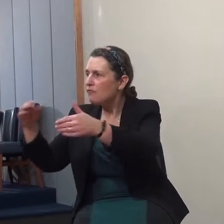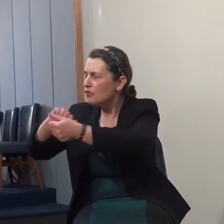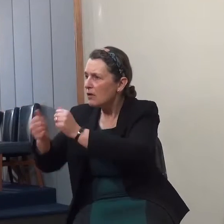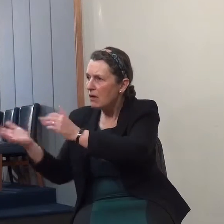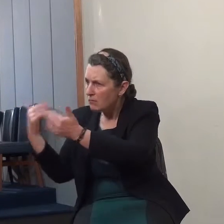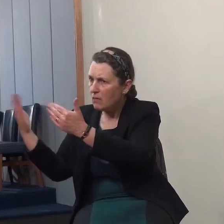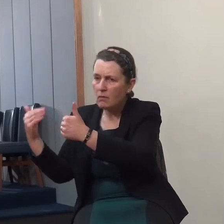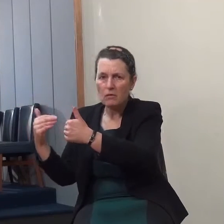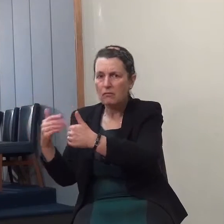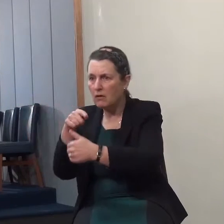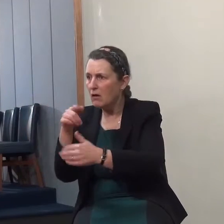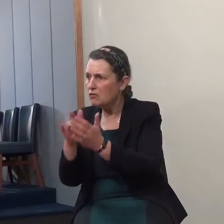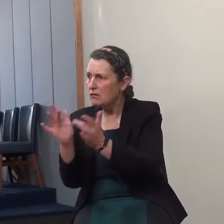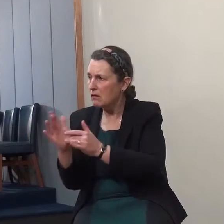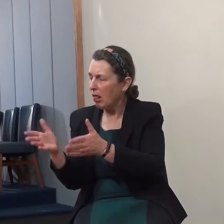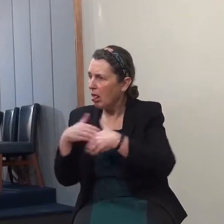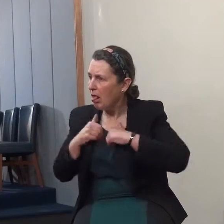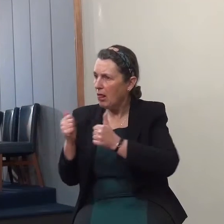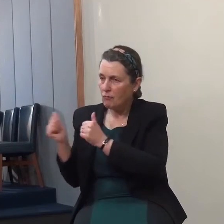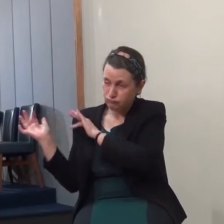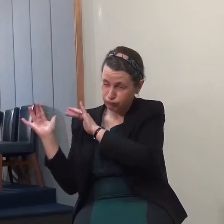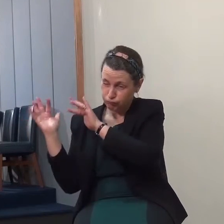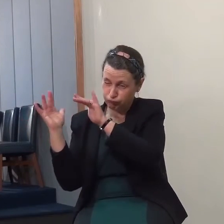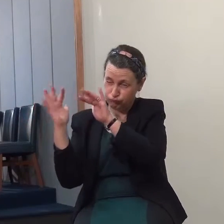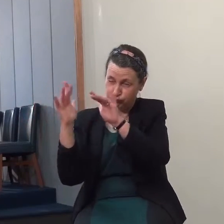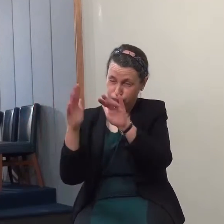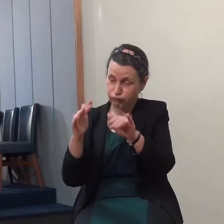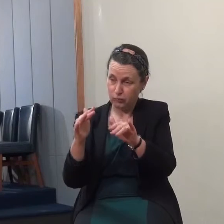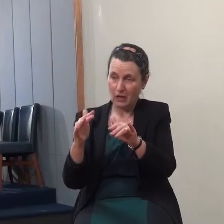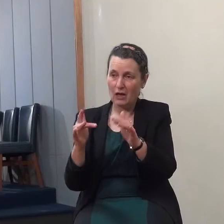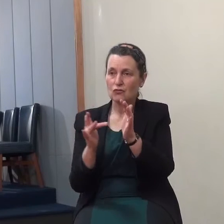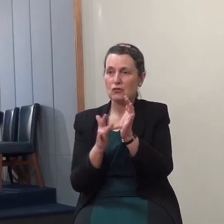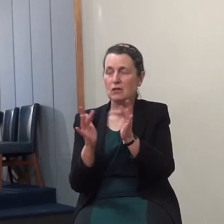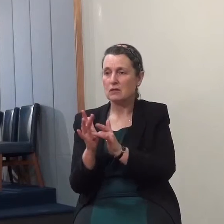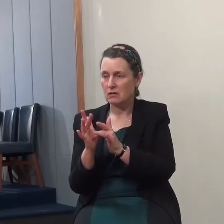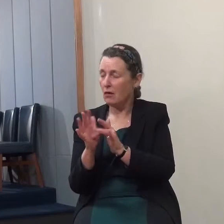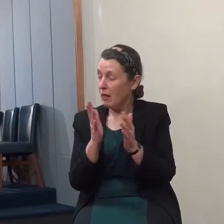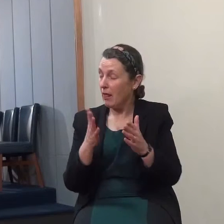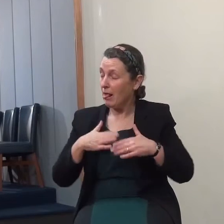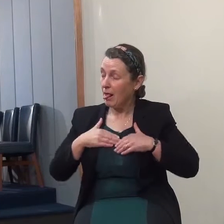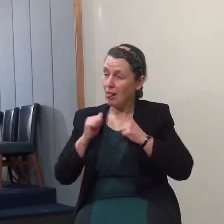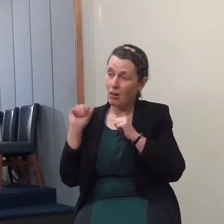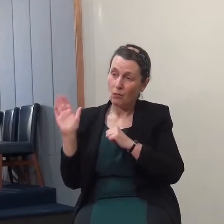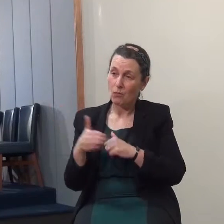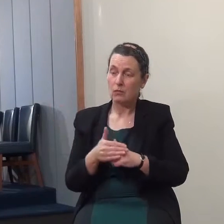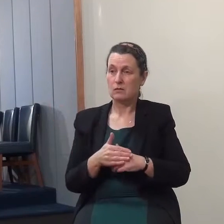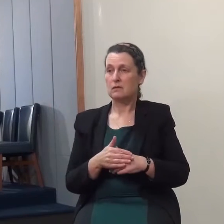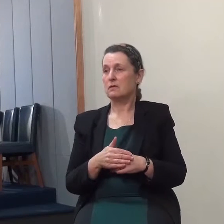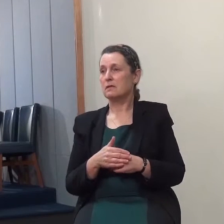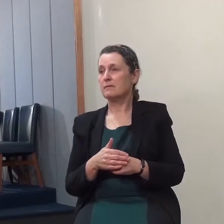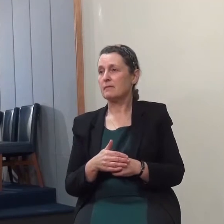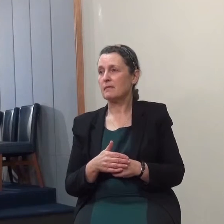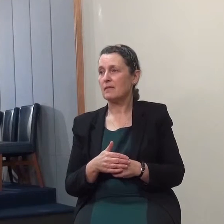were lunatic, and those that had the palsy, that were paralyzed, and he healed them. And there